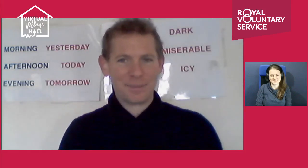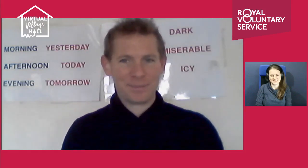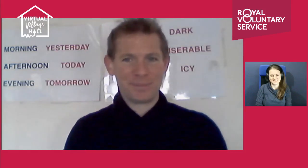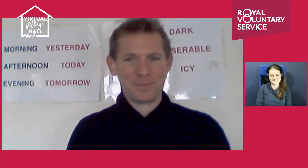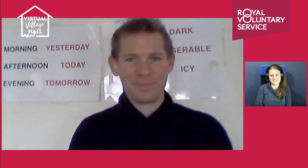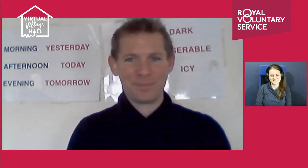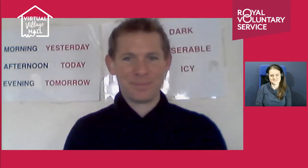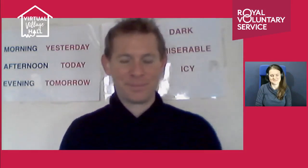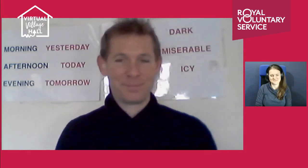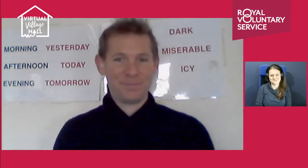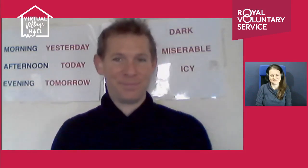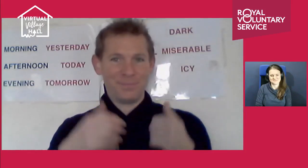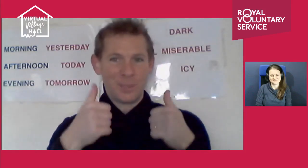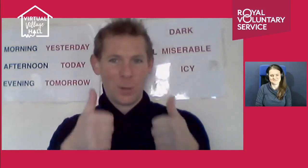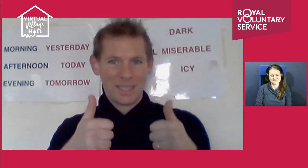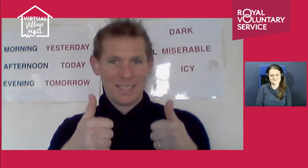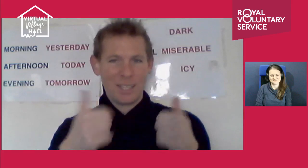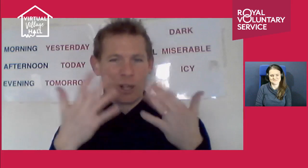Icy.